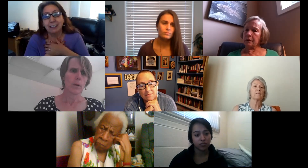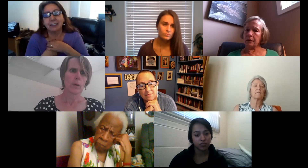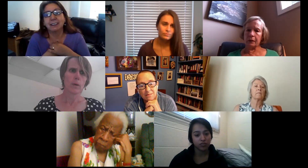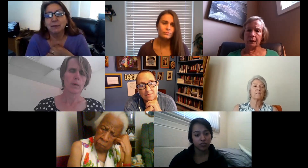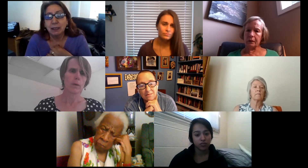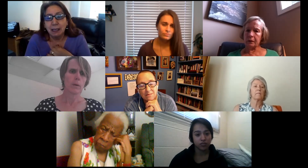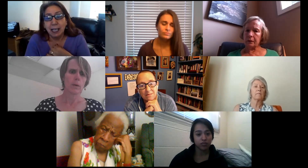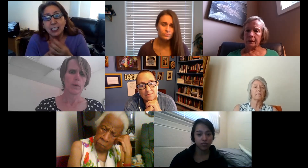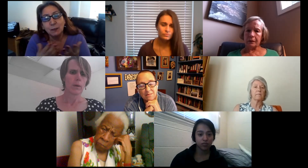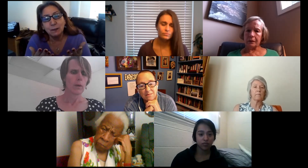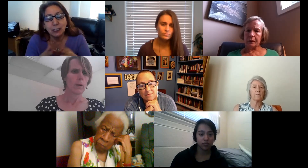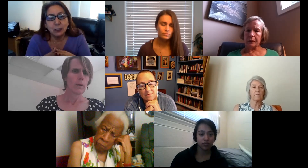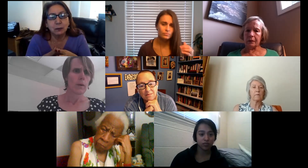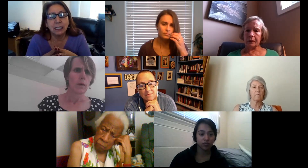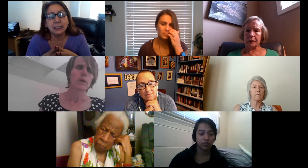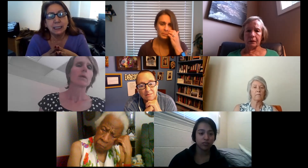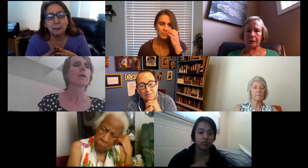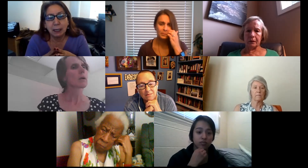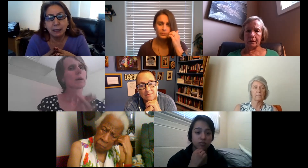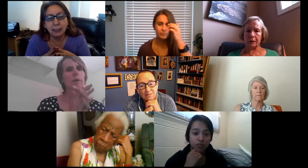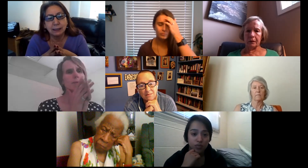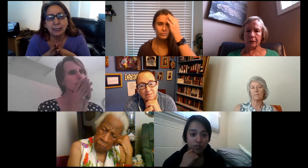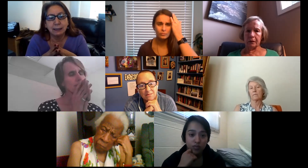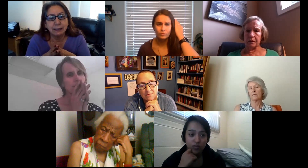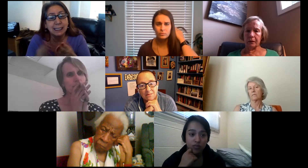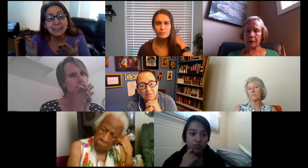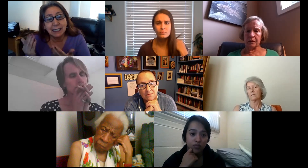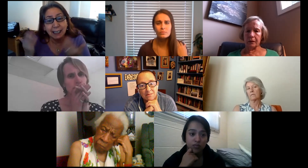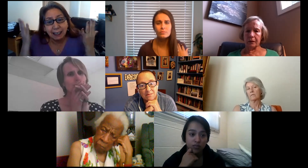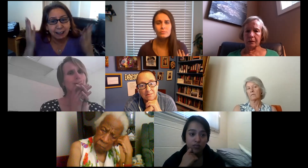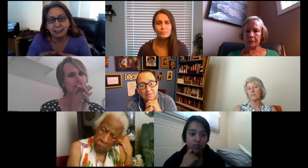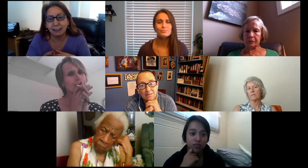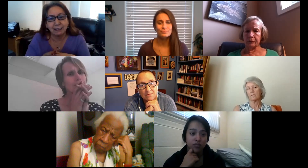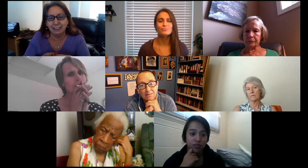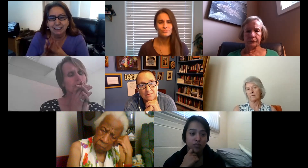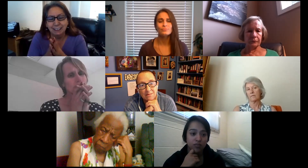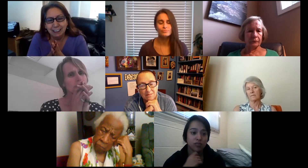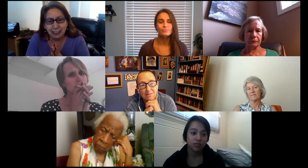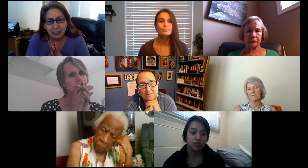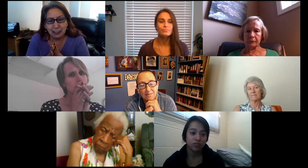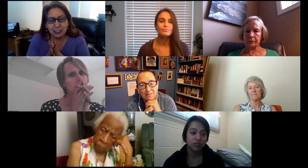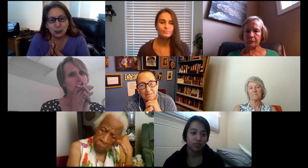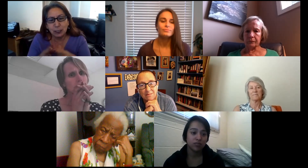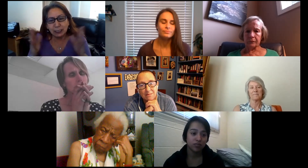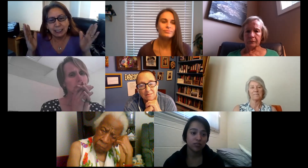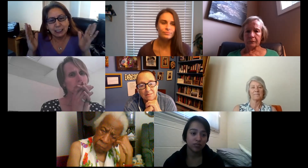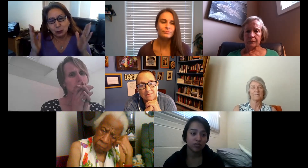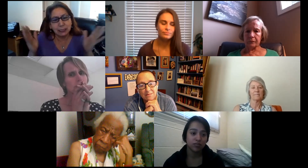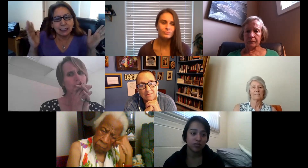know? Age 15 to us Hispanic is like the quinceañera, the joyous like sweet